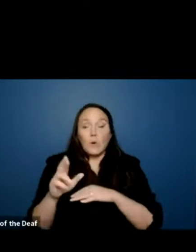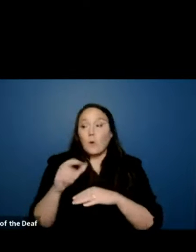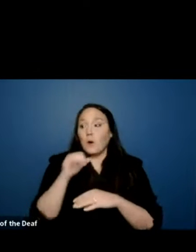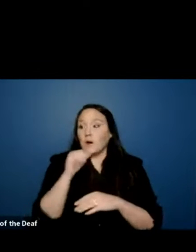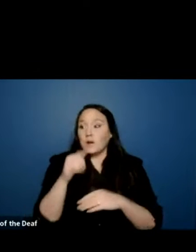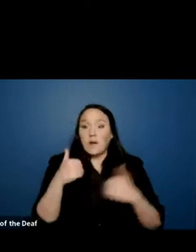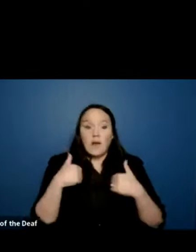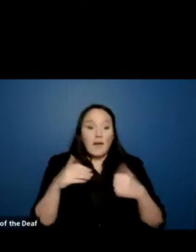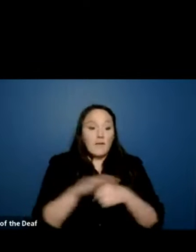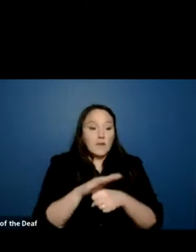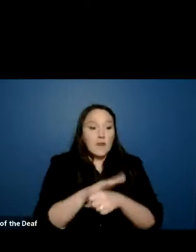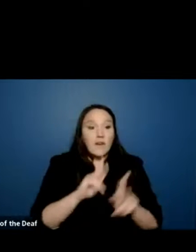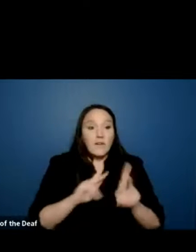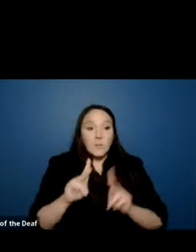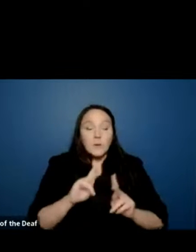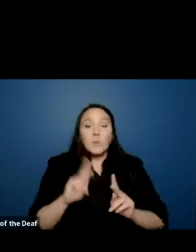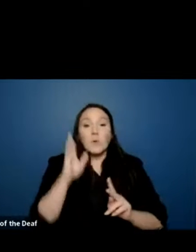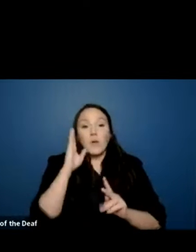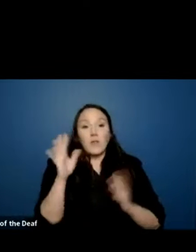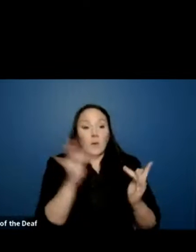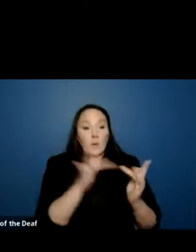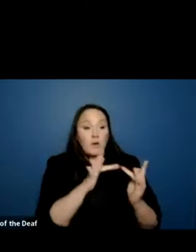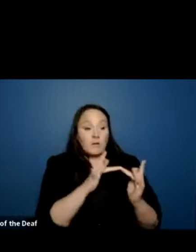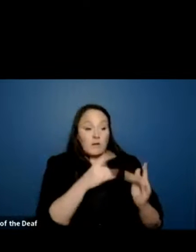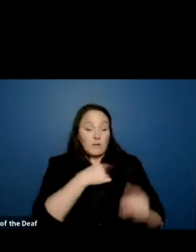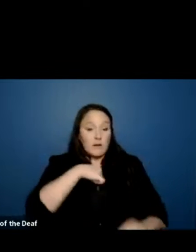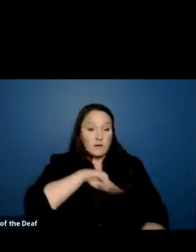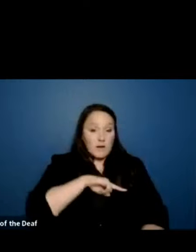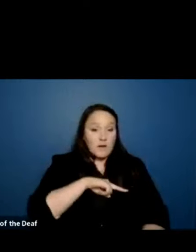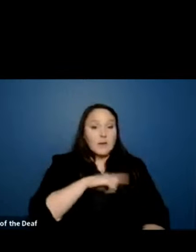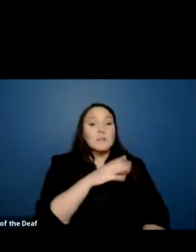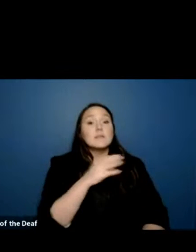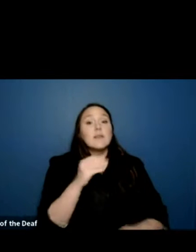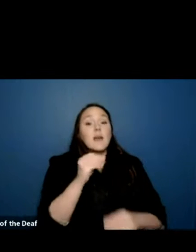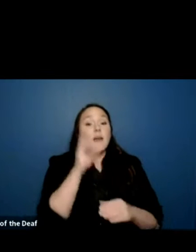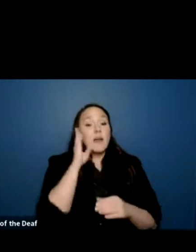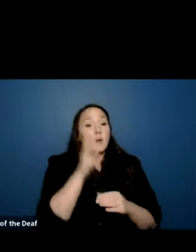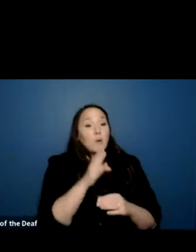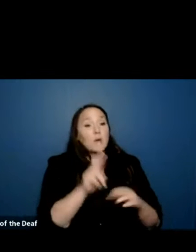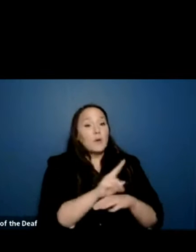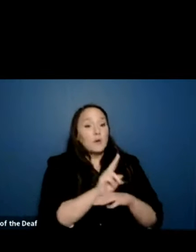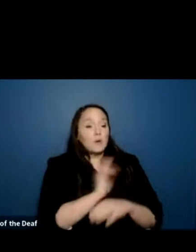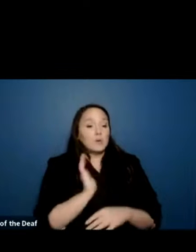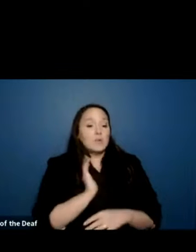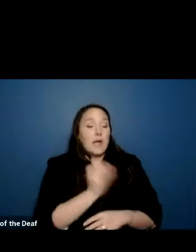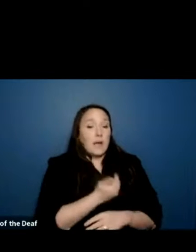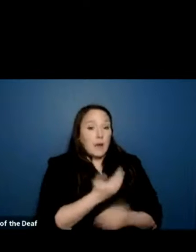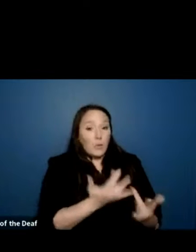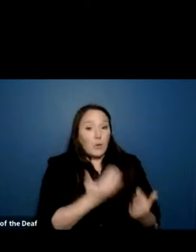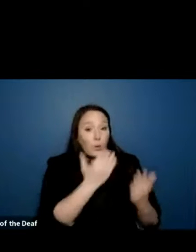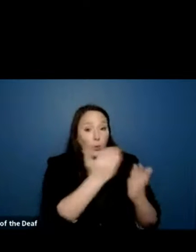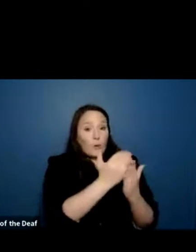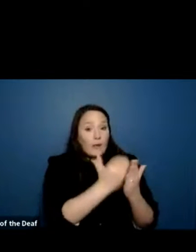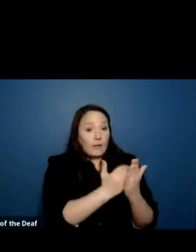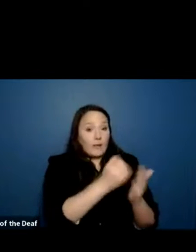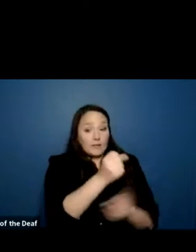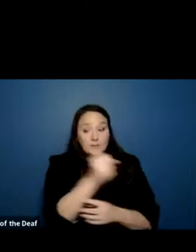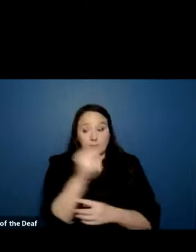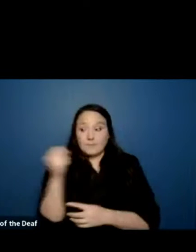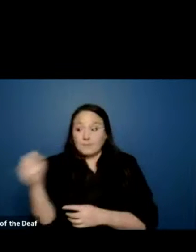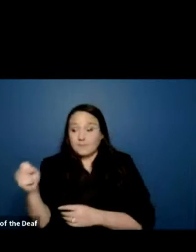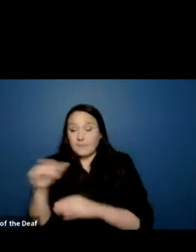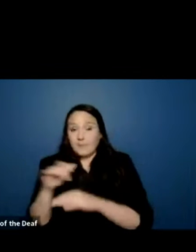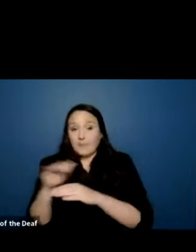slots. They will reach out to us and we will pull people from our wait list to help fill those available